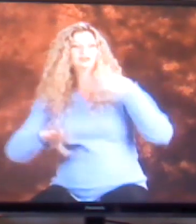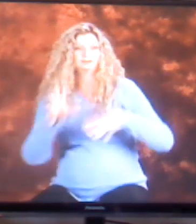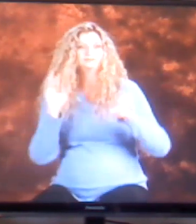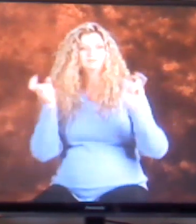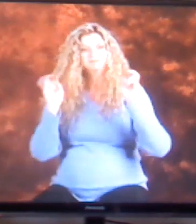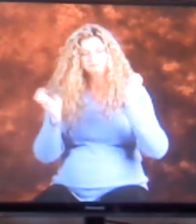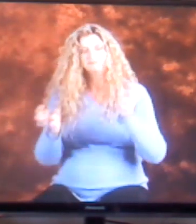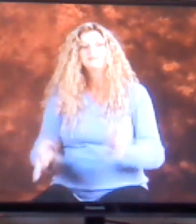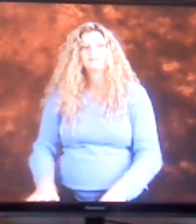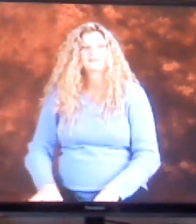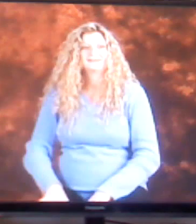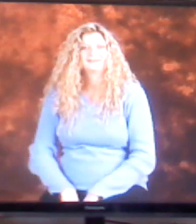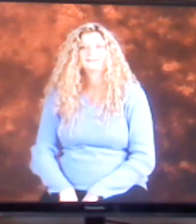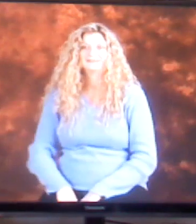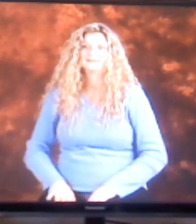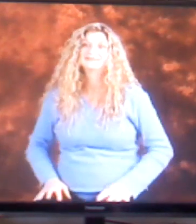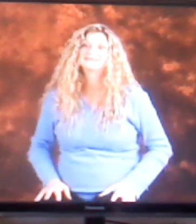Remember to give me your reasons for the fashion and the topic.